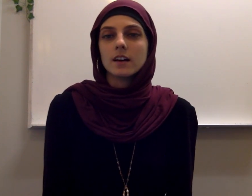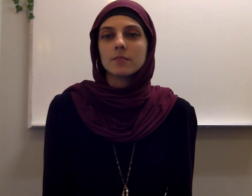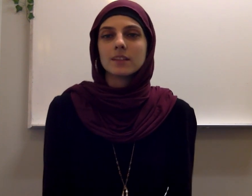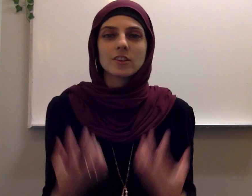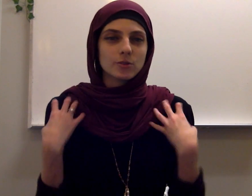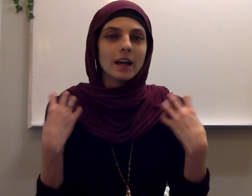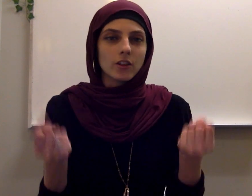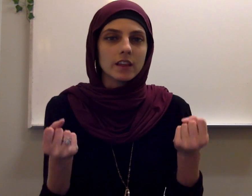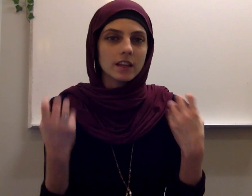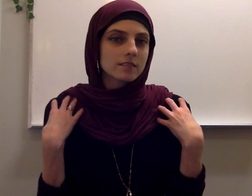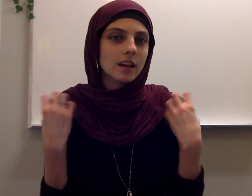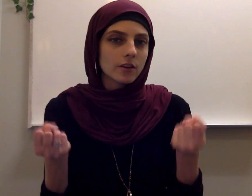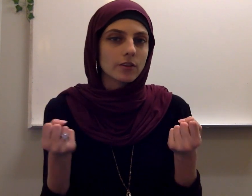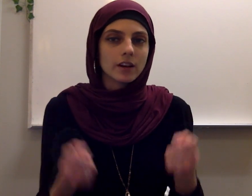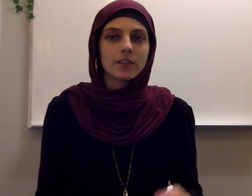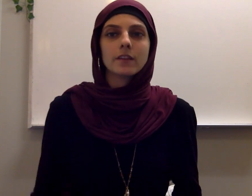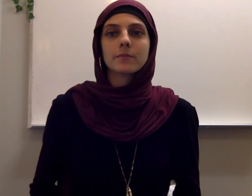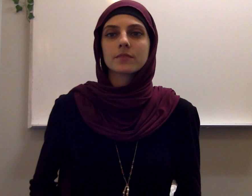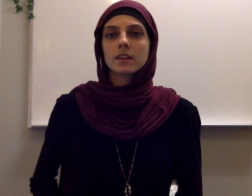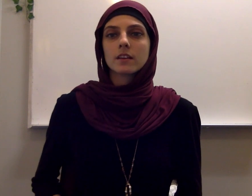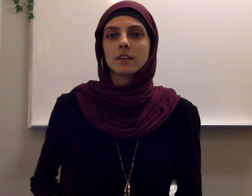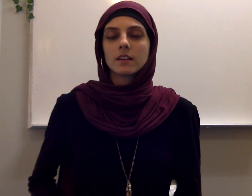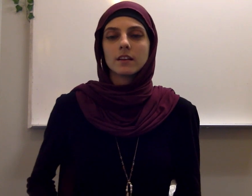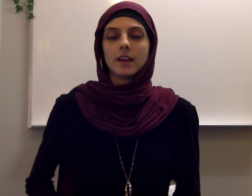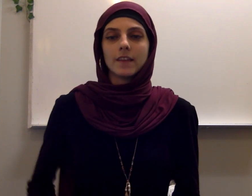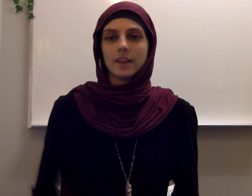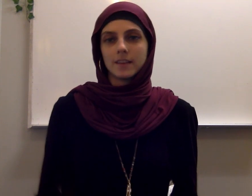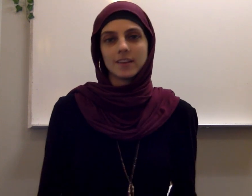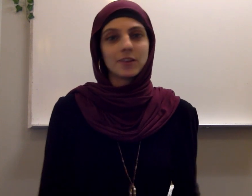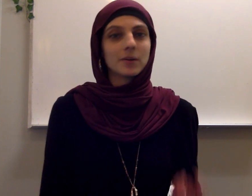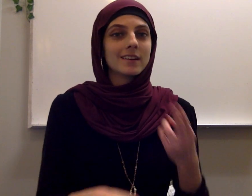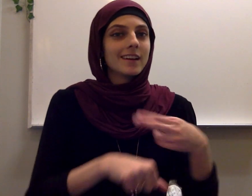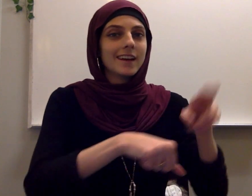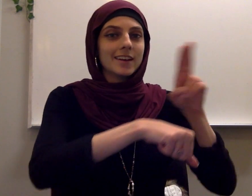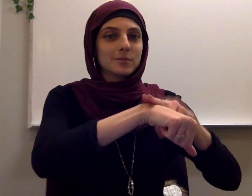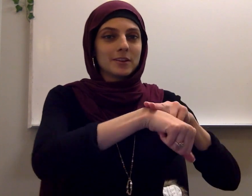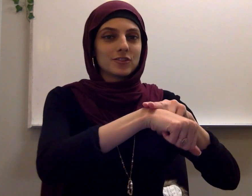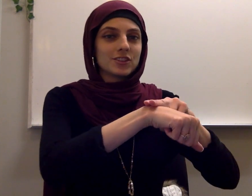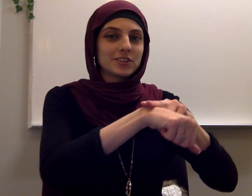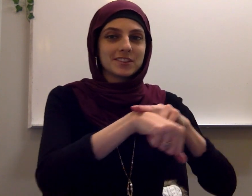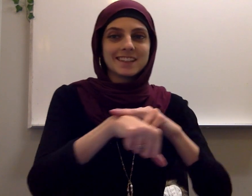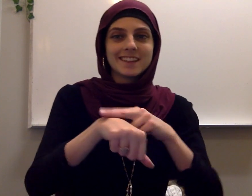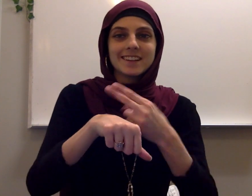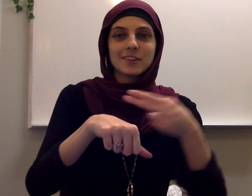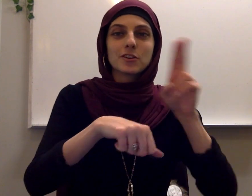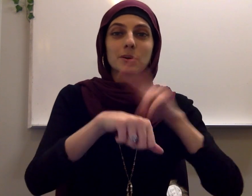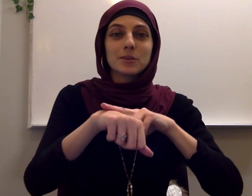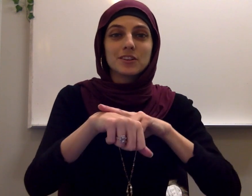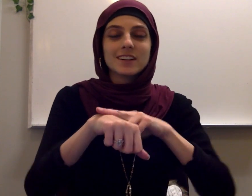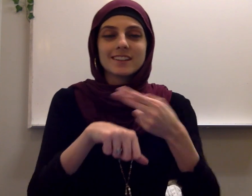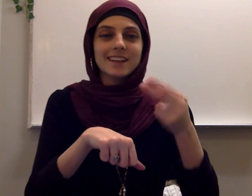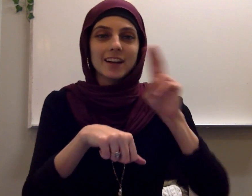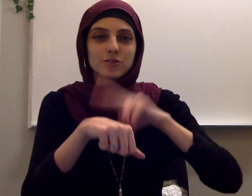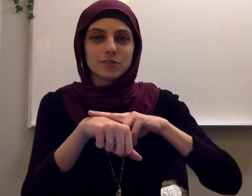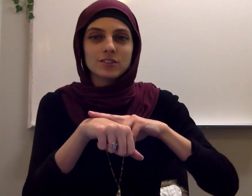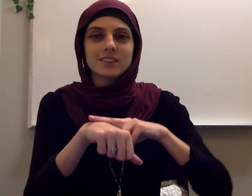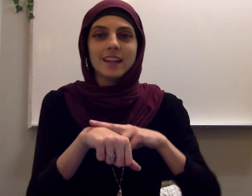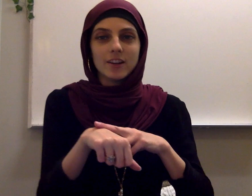That's also healthy, health or healthy. And then this other one has a bunch too. Normal, natural,